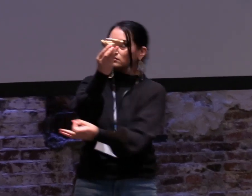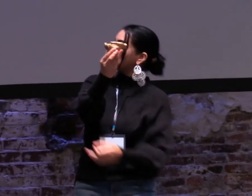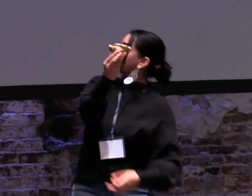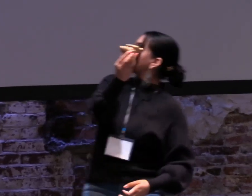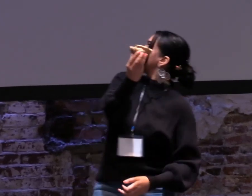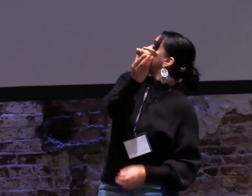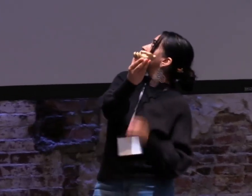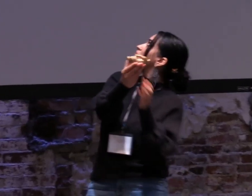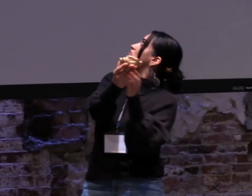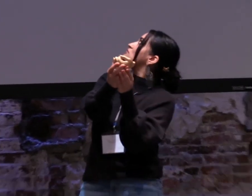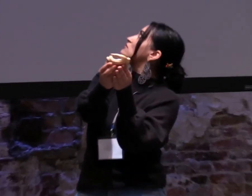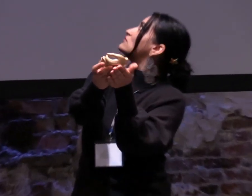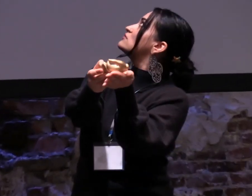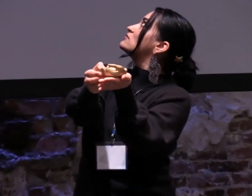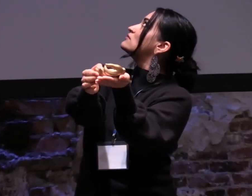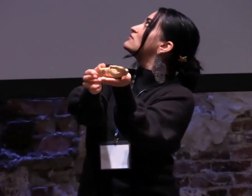It's a figure of a hand, if you can see it.